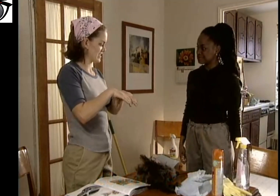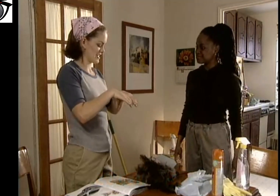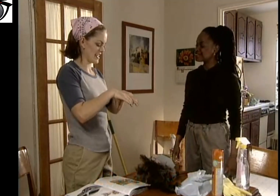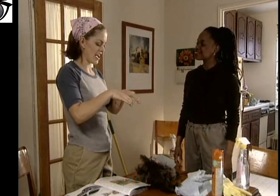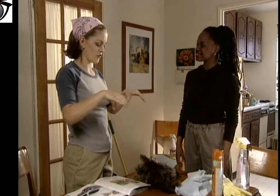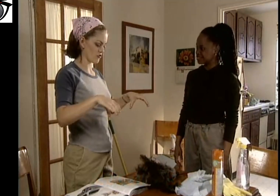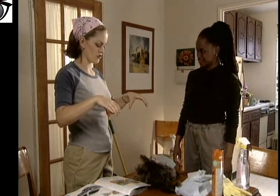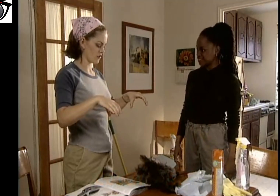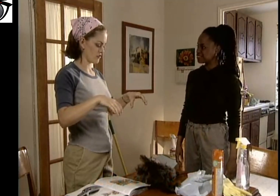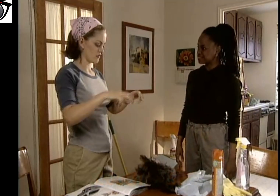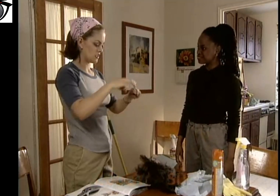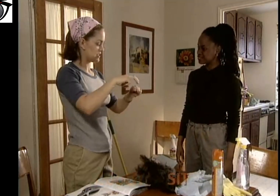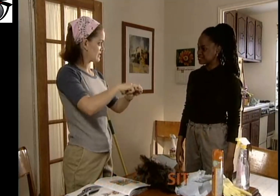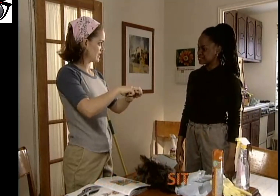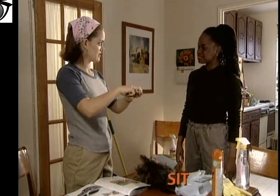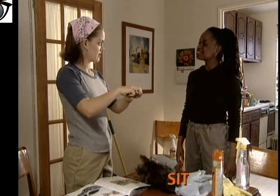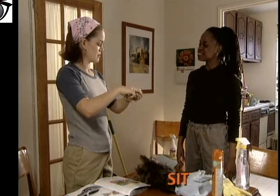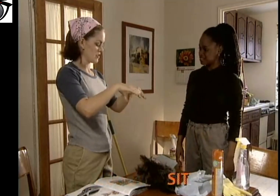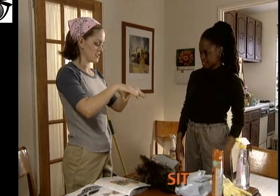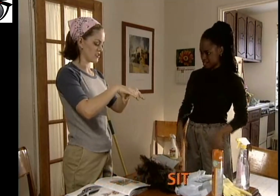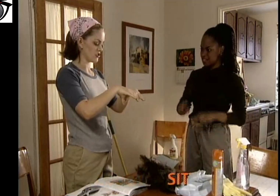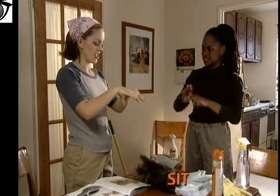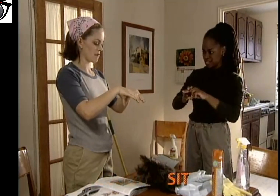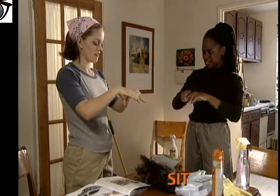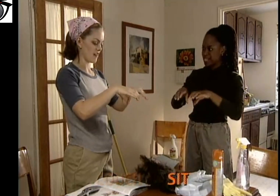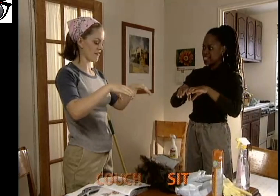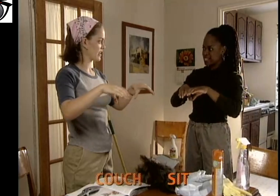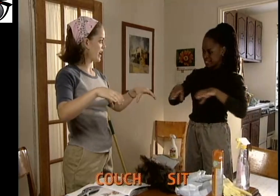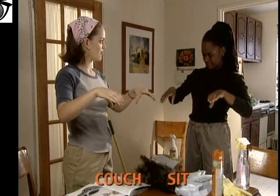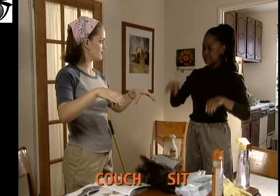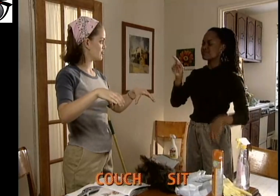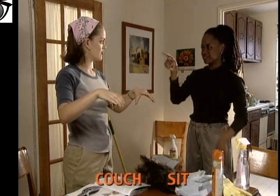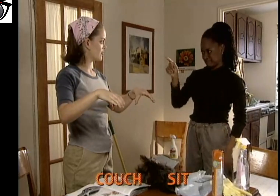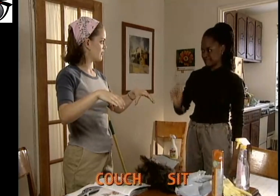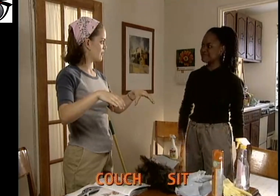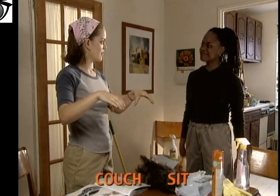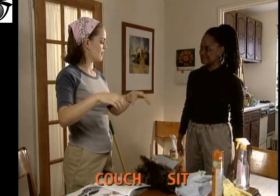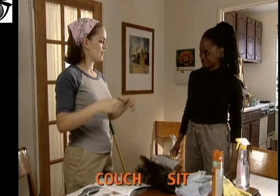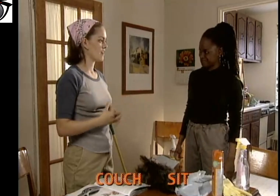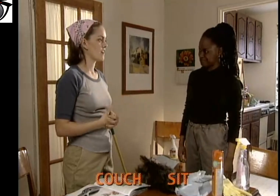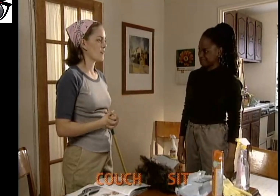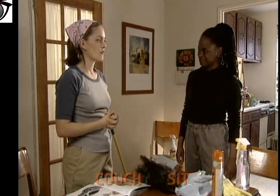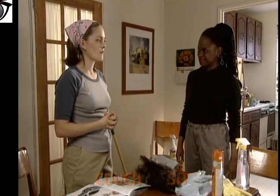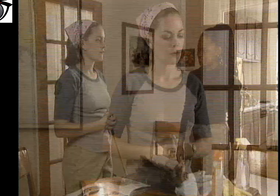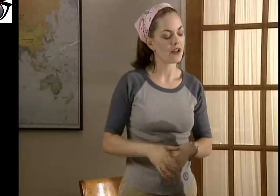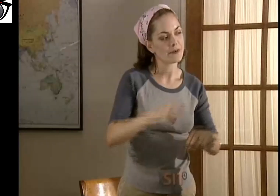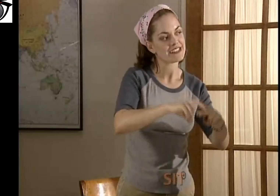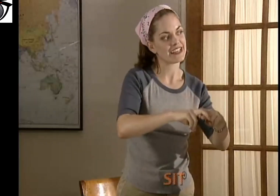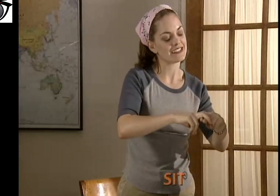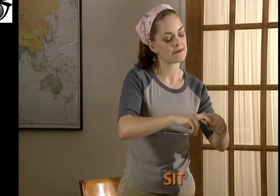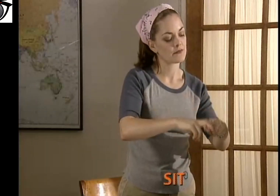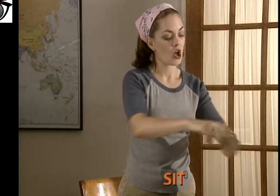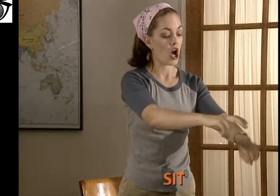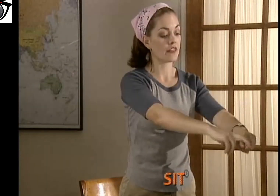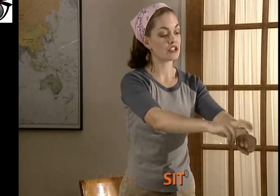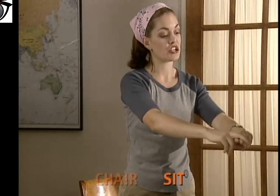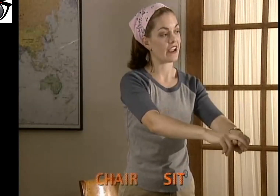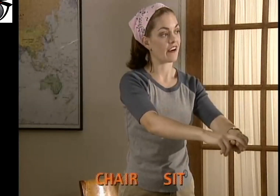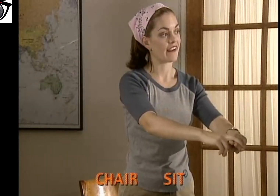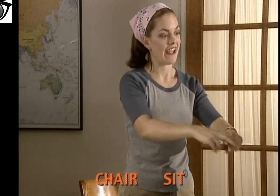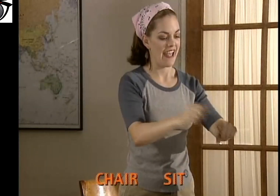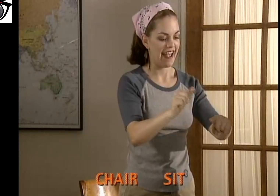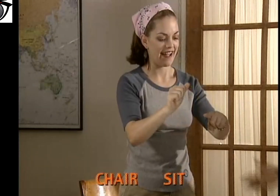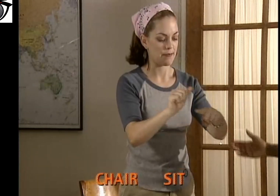That's neat. Couch. Sit plus the shape of a couch. Why don't we sit